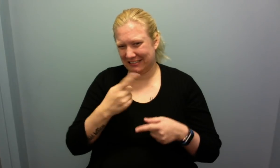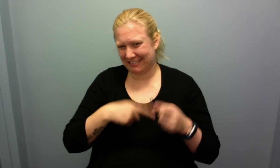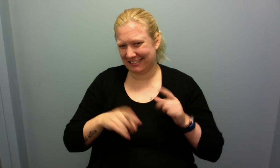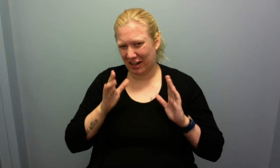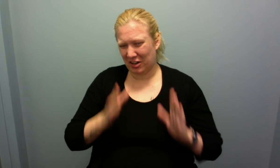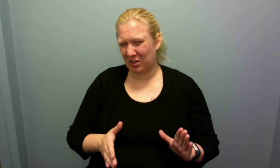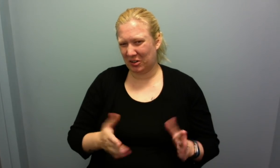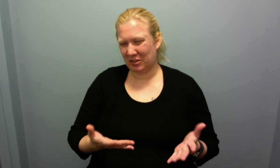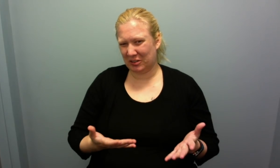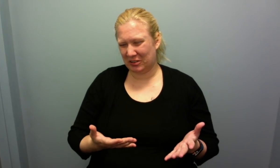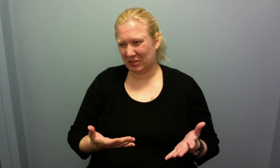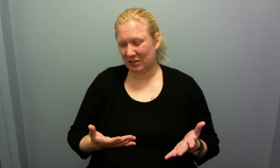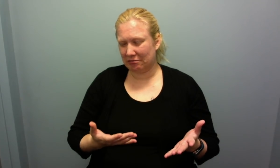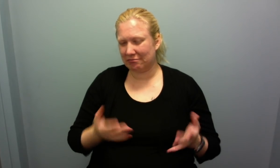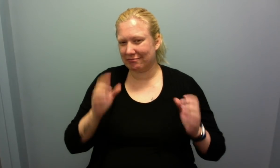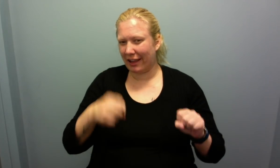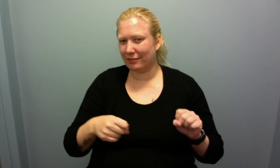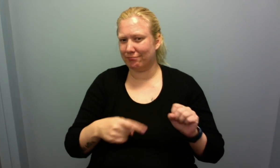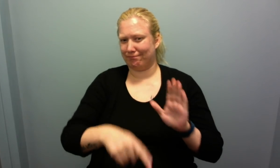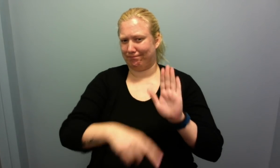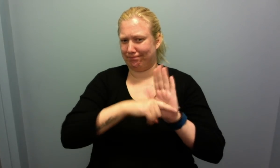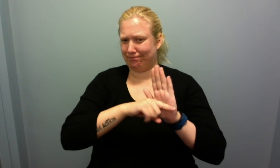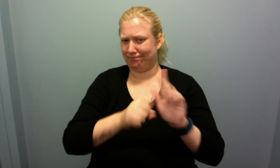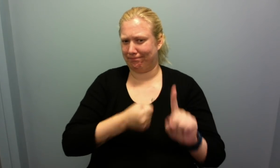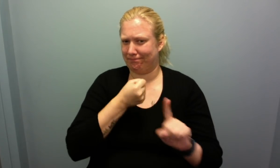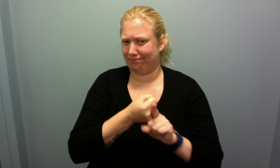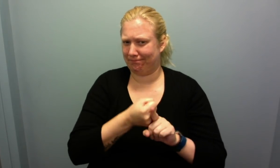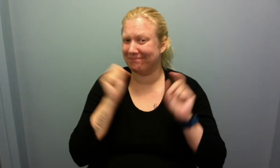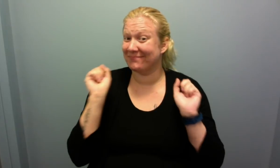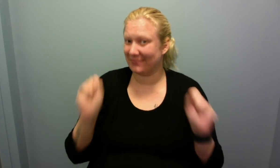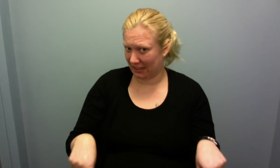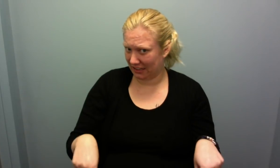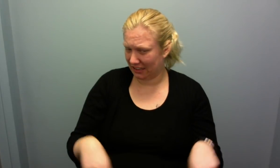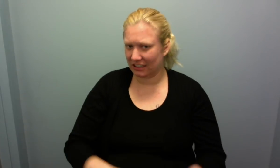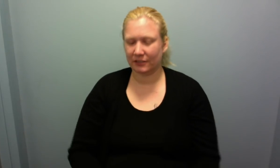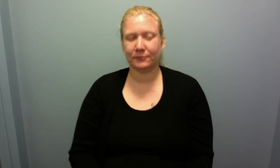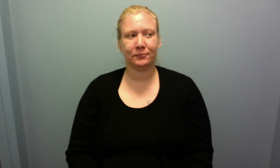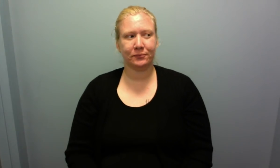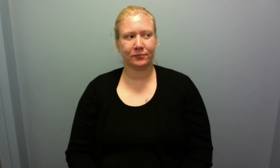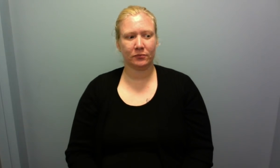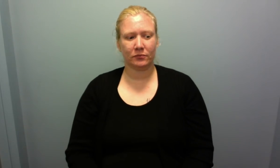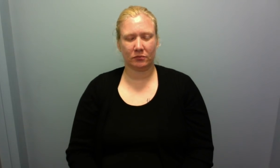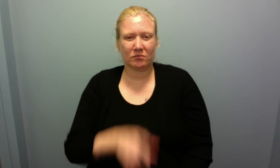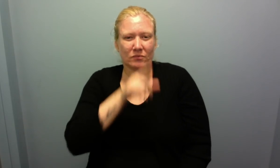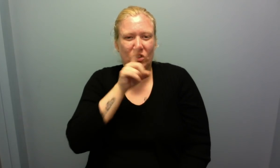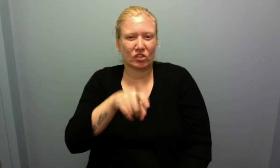they're not native signers. And so it can really have a negative impact on your learning